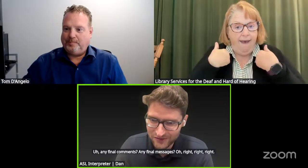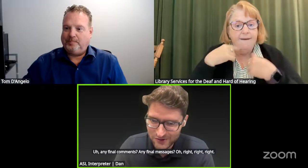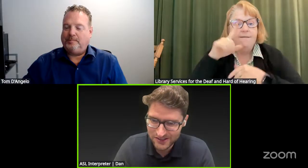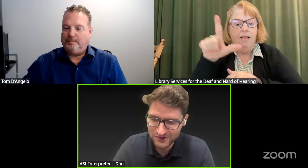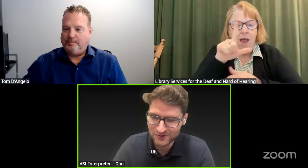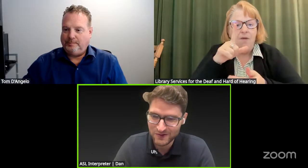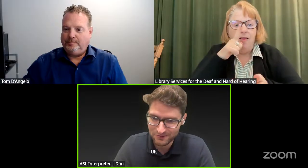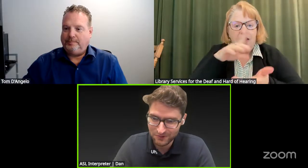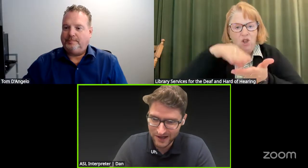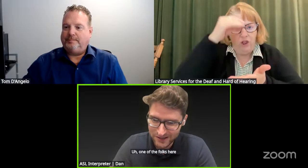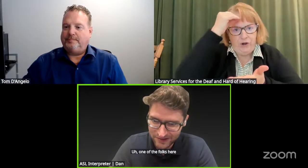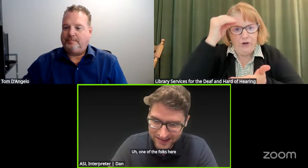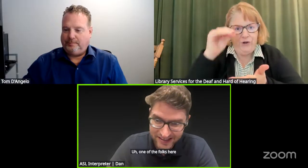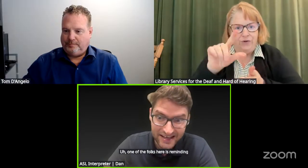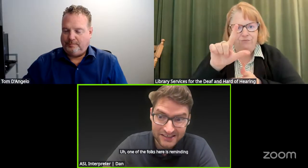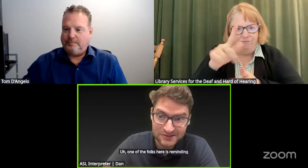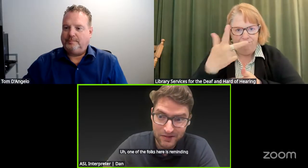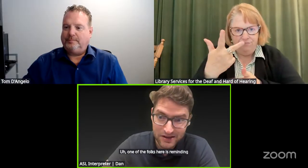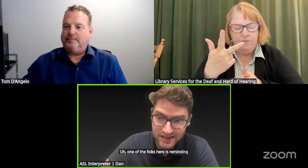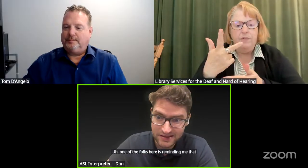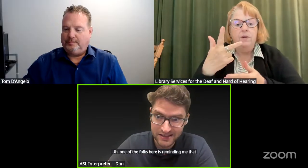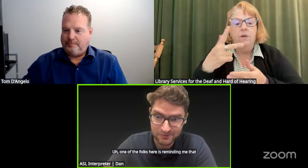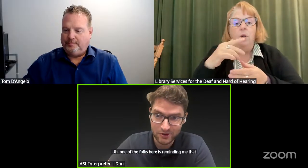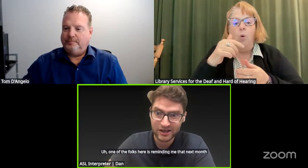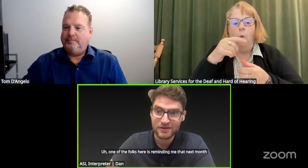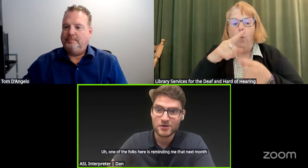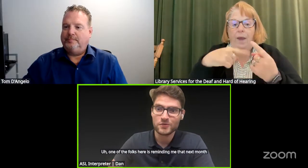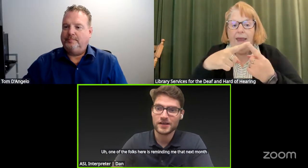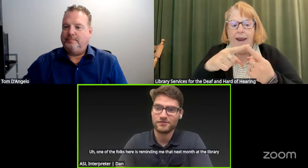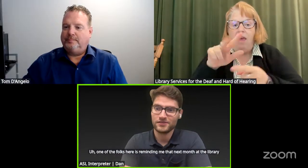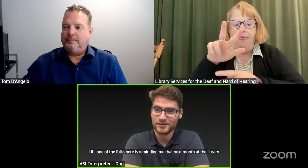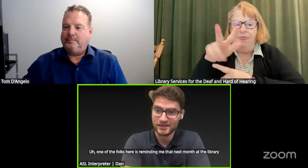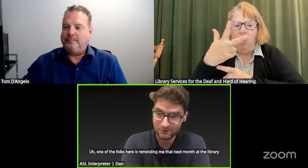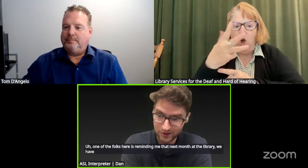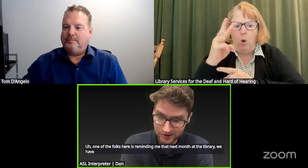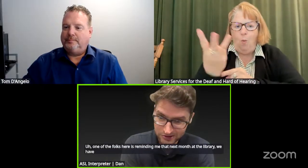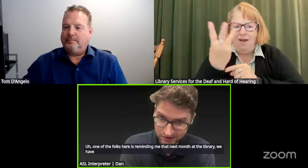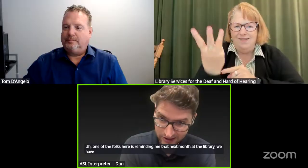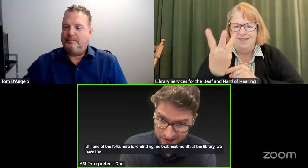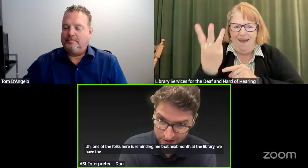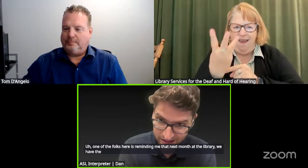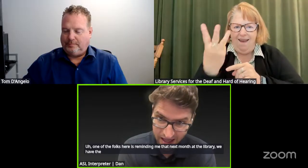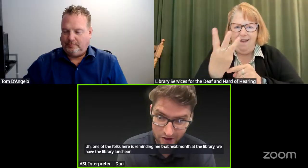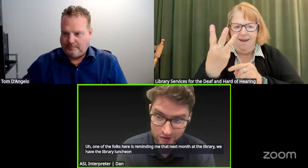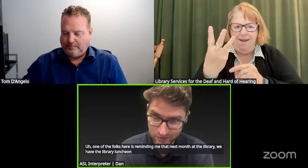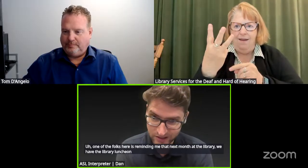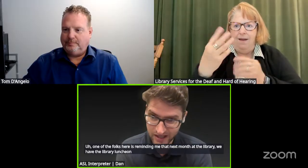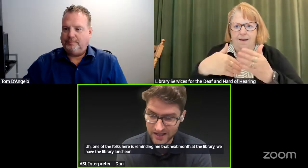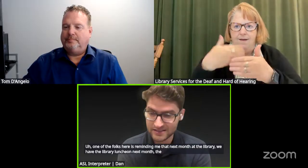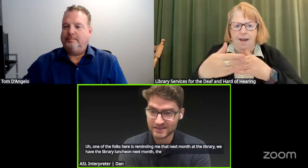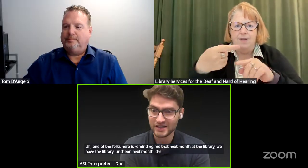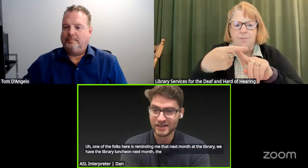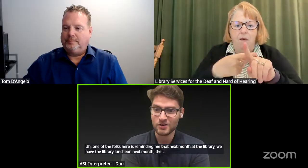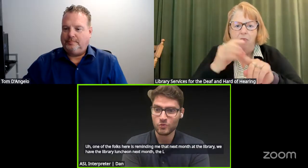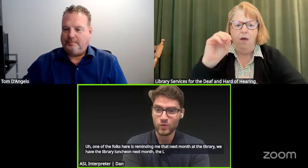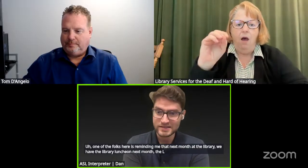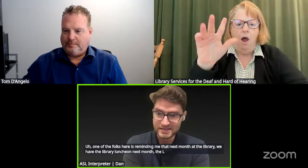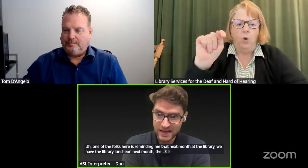One of the folks here is reminding me that next month at the library, we have the library luncheon next month. The L3